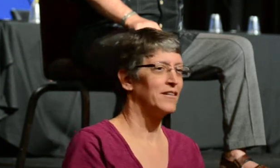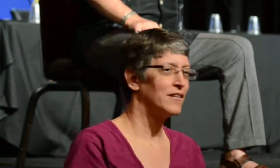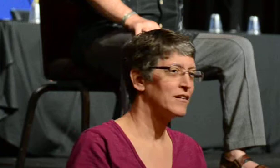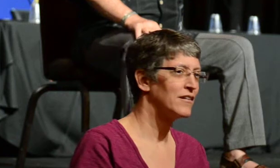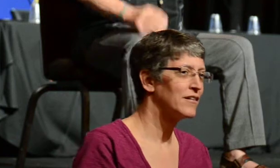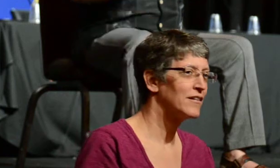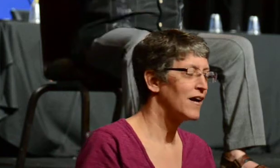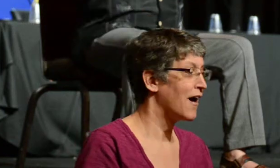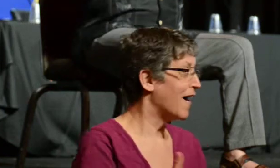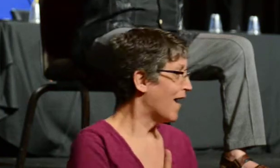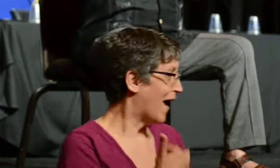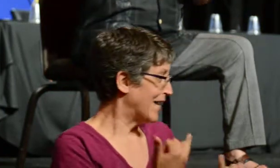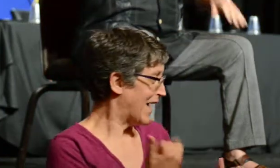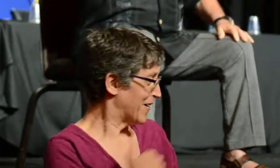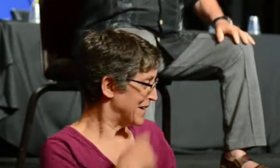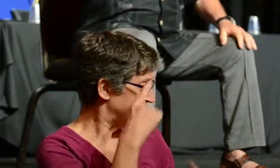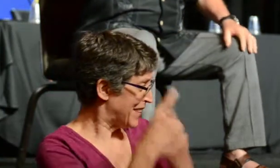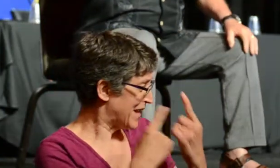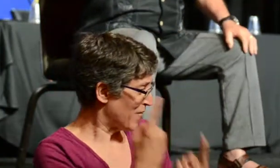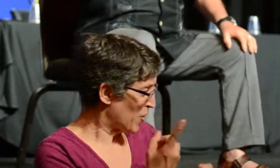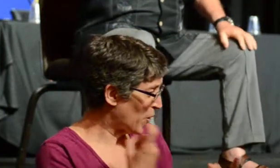Oh, I need to think about it now. Hold on.